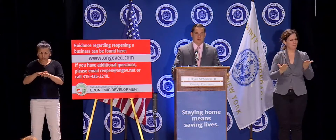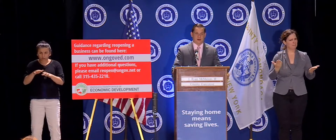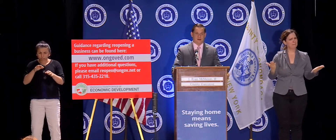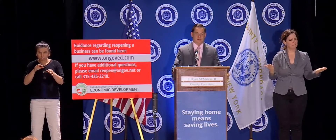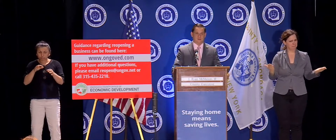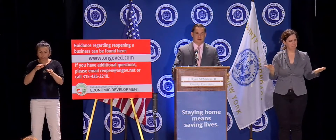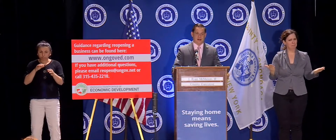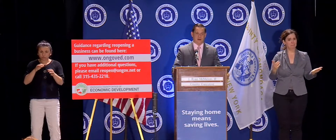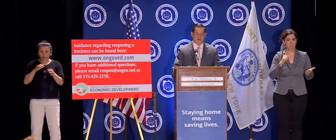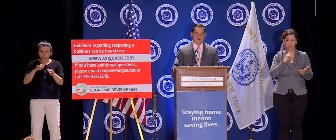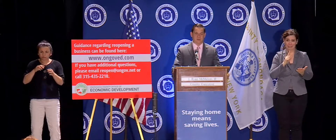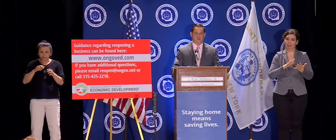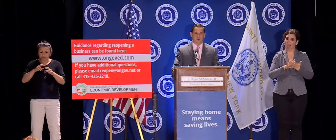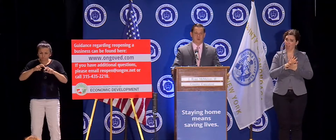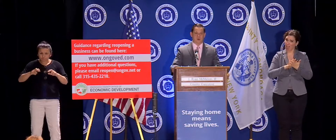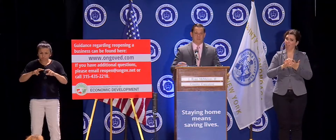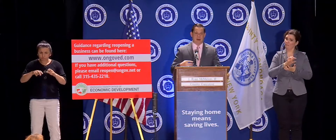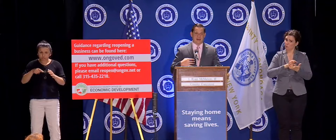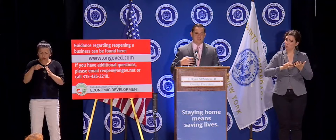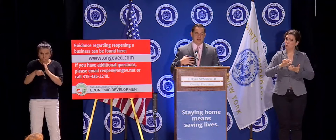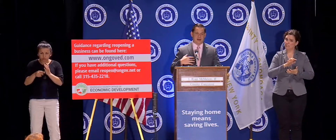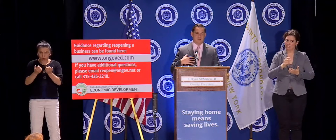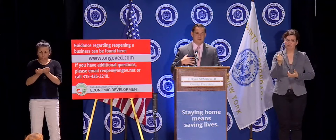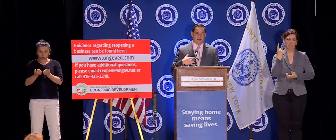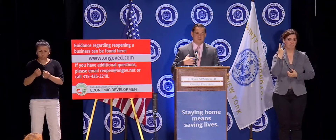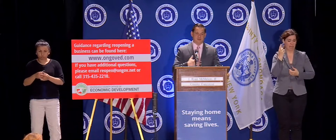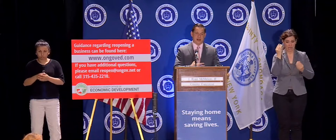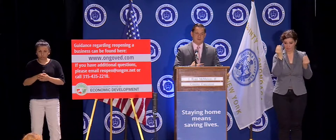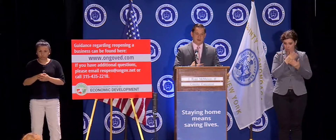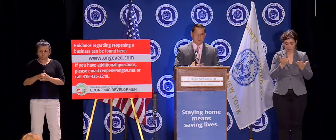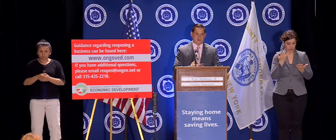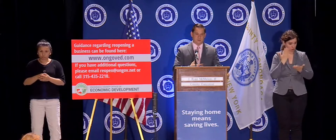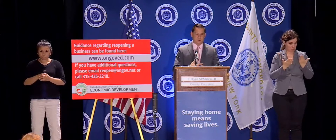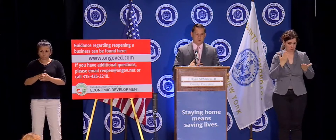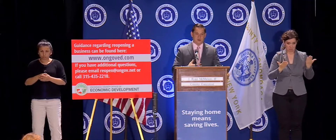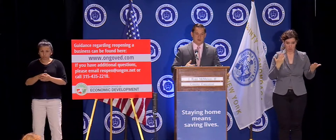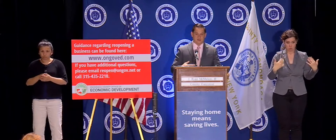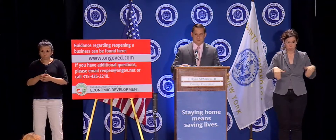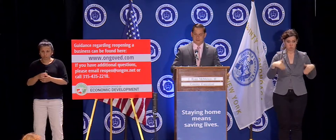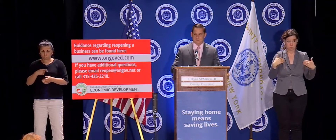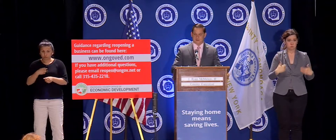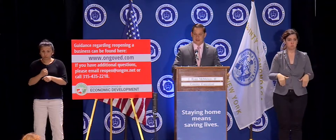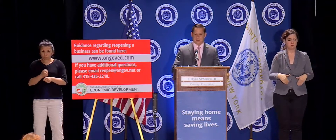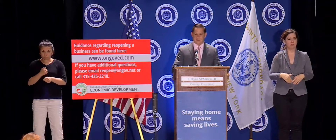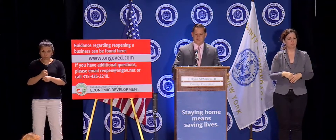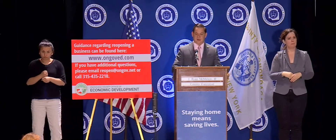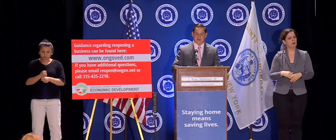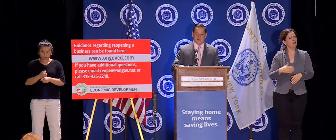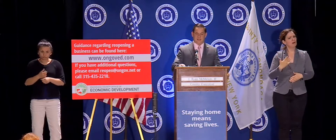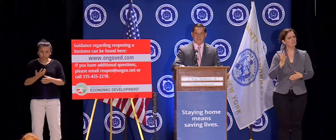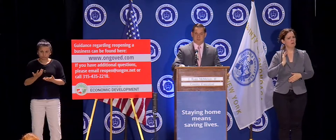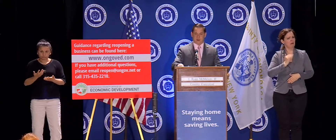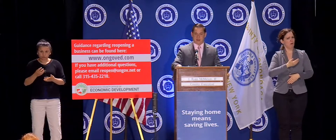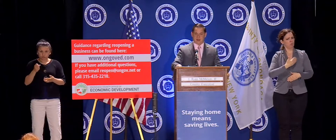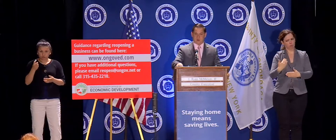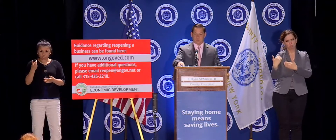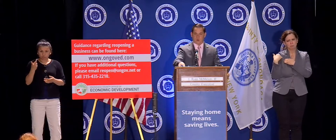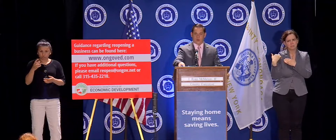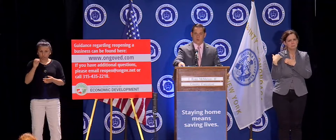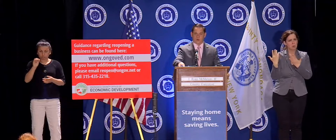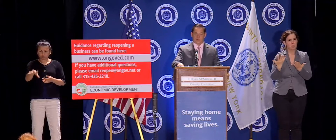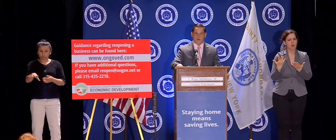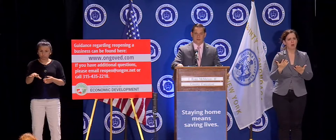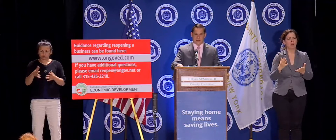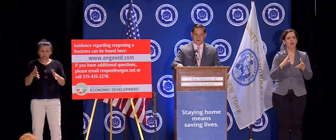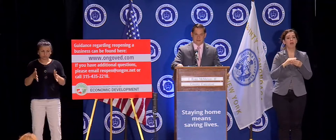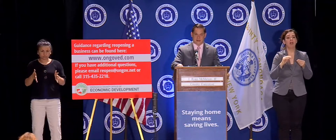for narratives. And so my job is not to drive a narrative up here. It's to give the data, explain the